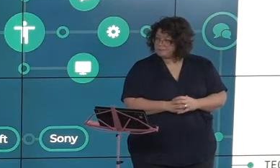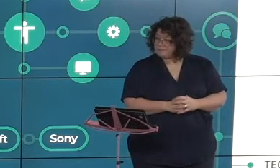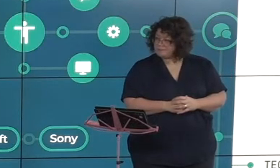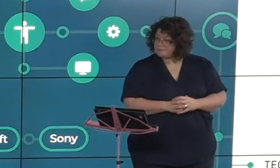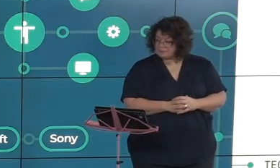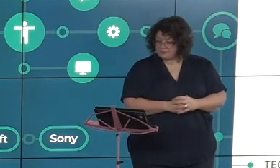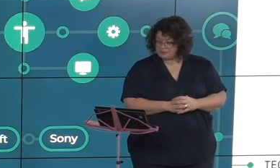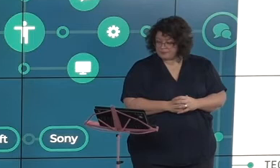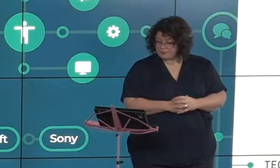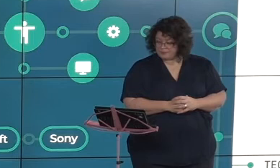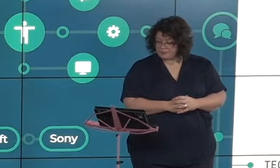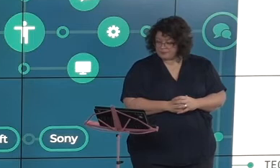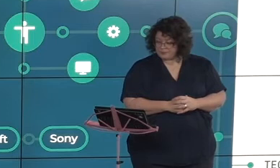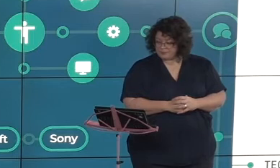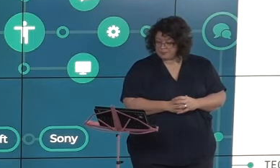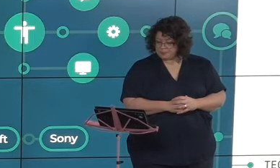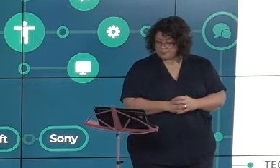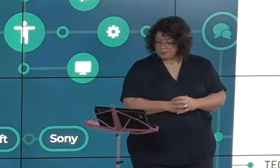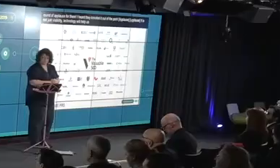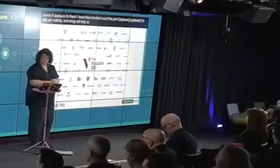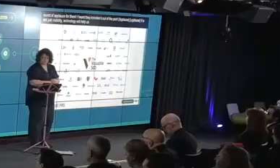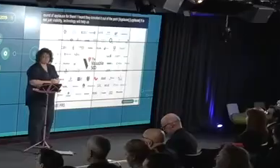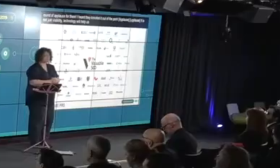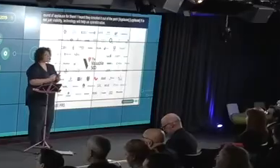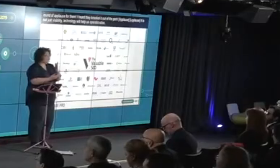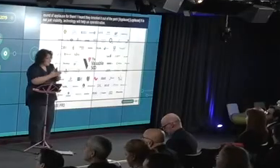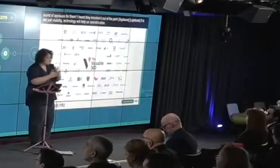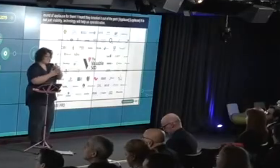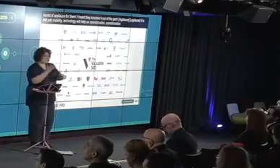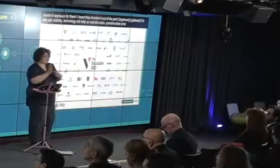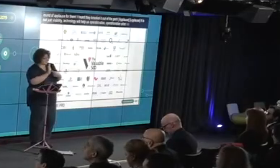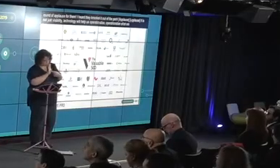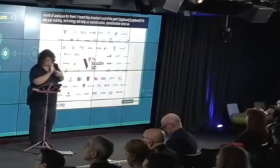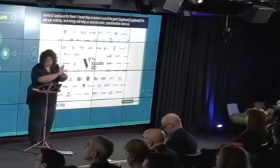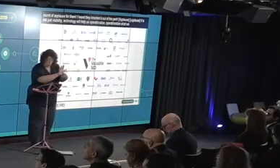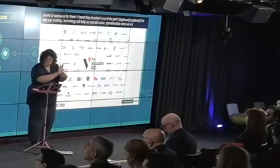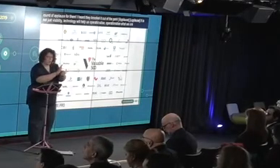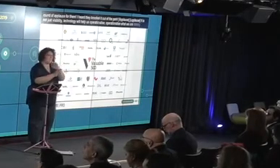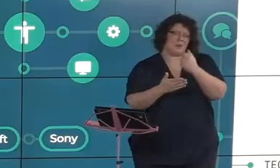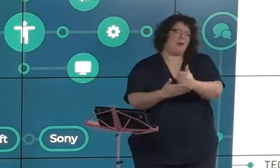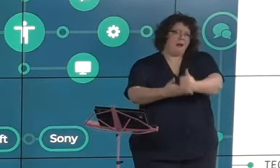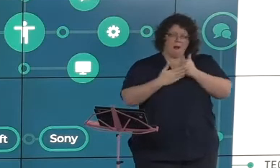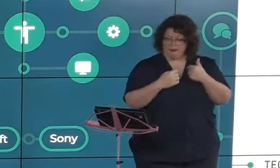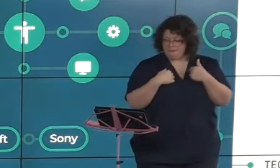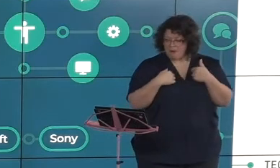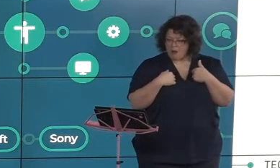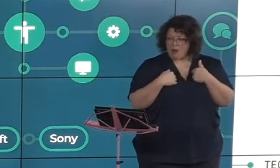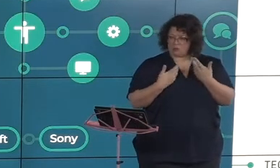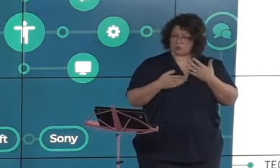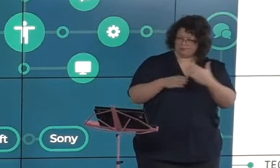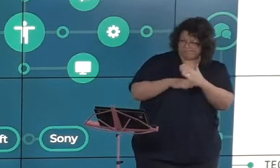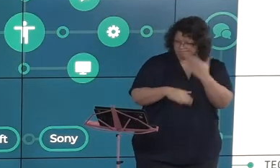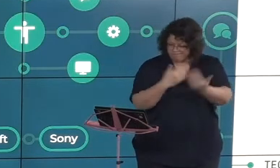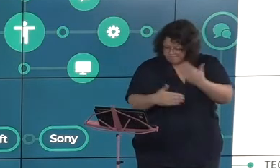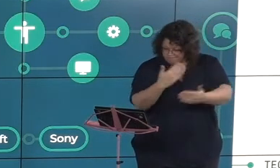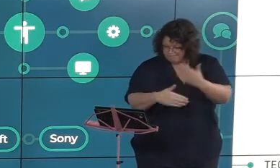Technology will help us operationalize what we are talking about. And I'm going to talk about why Valuable 500 is so important. It's